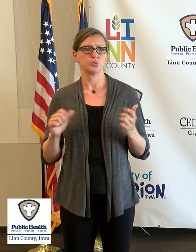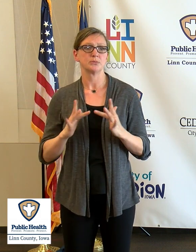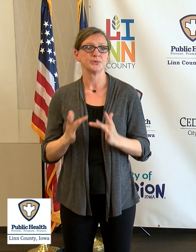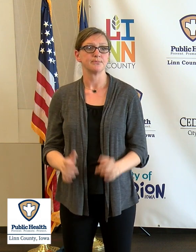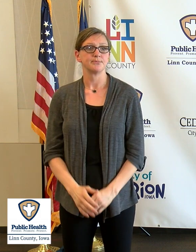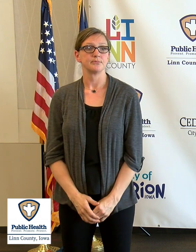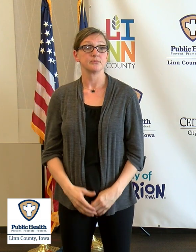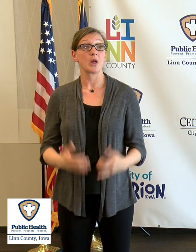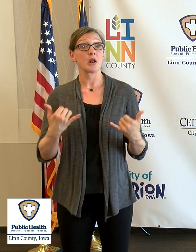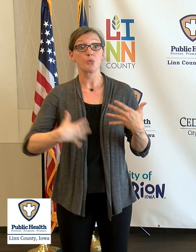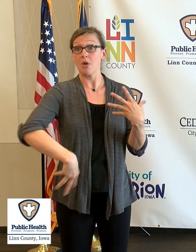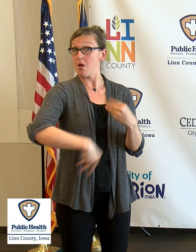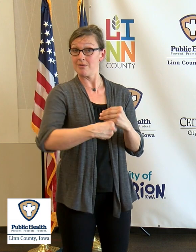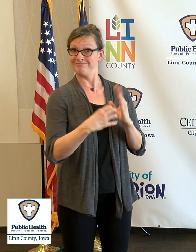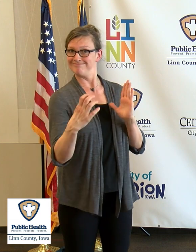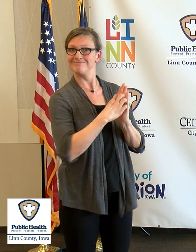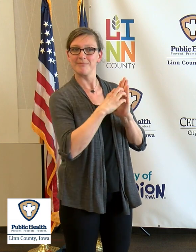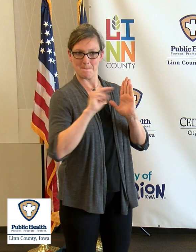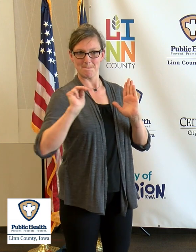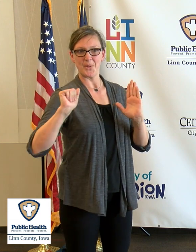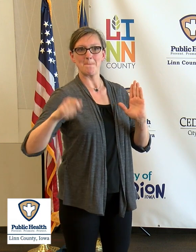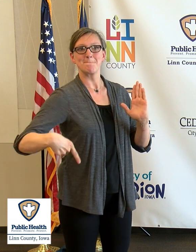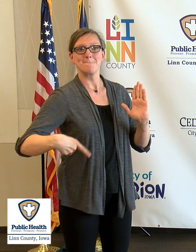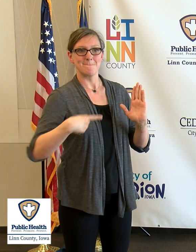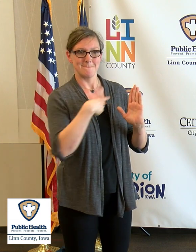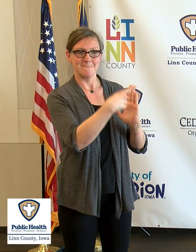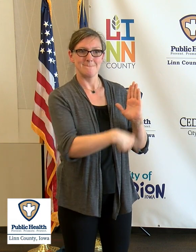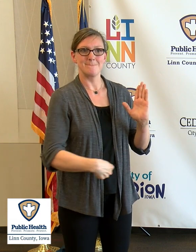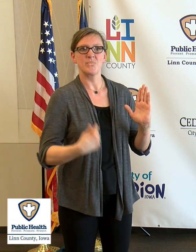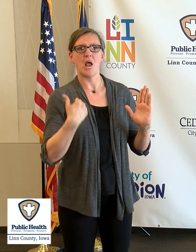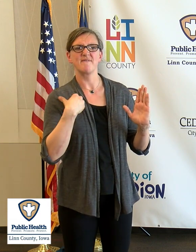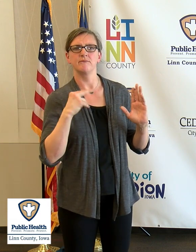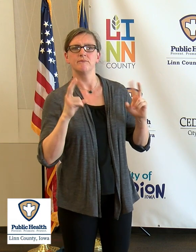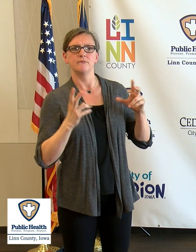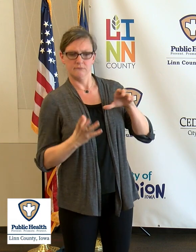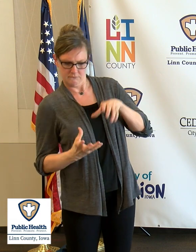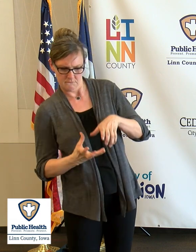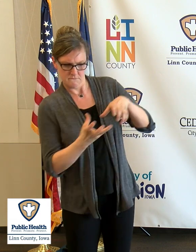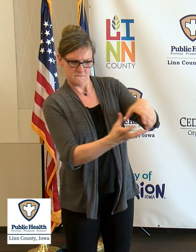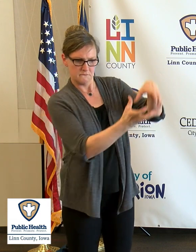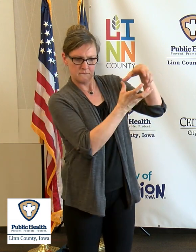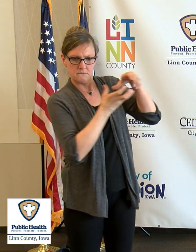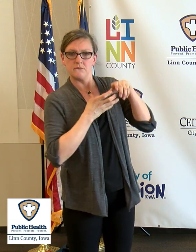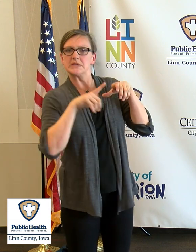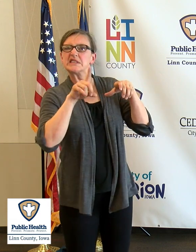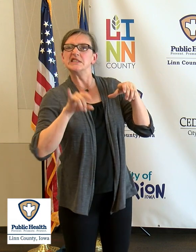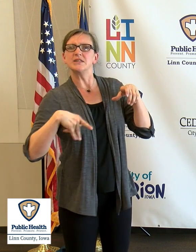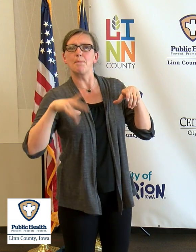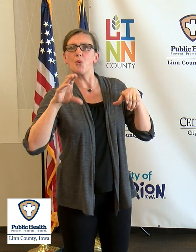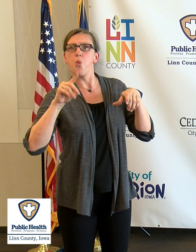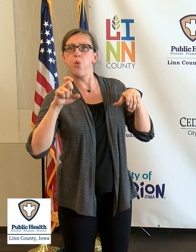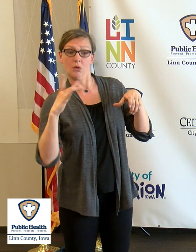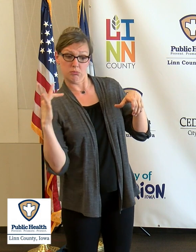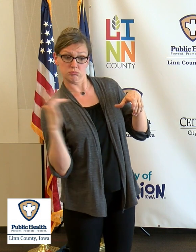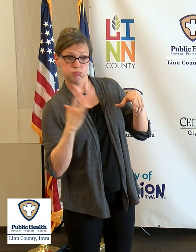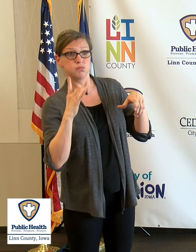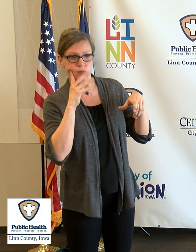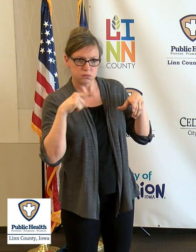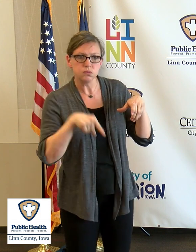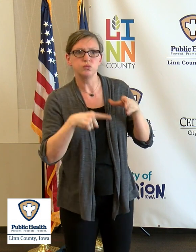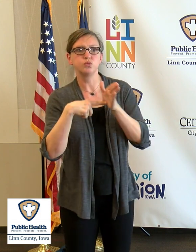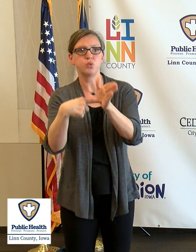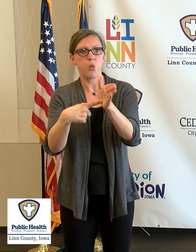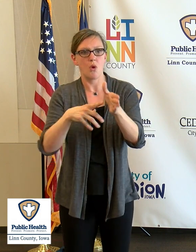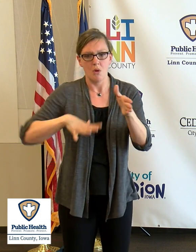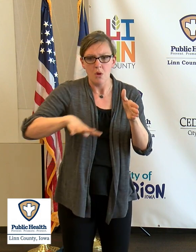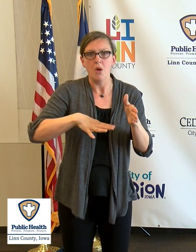code, a graph of confirmed cases by date, confirmed cases by race, and